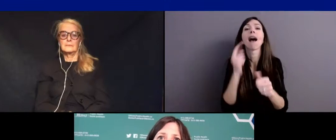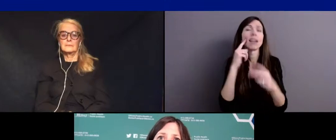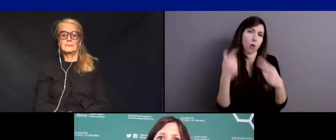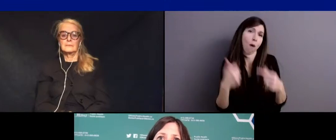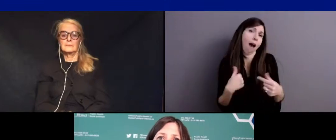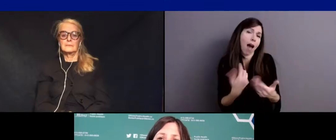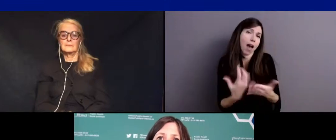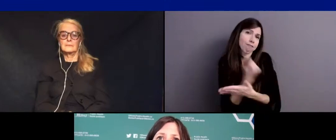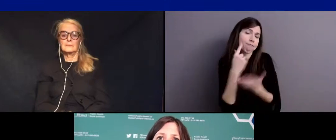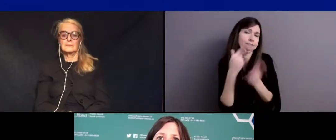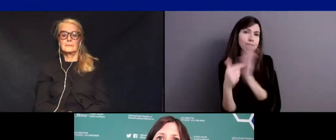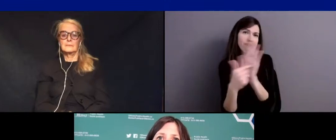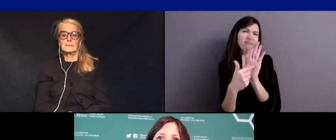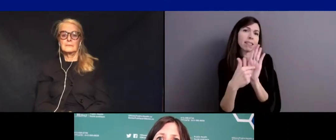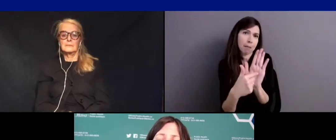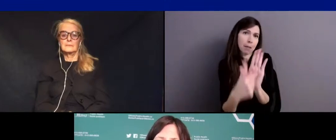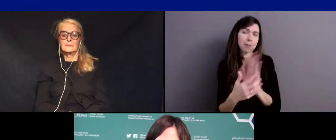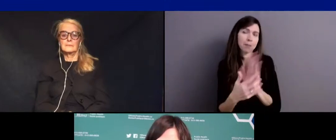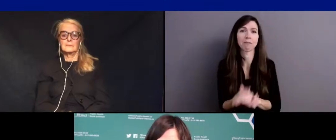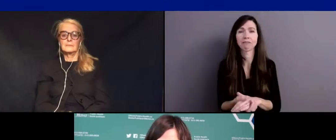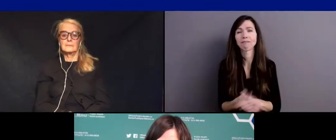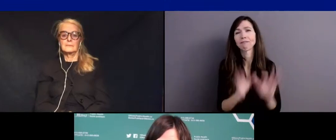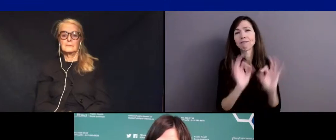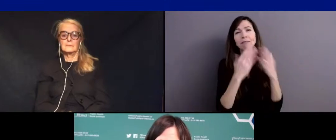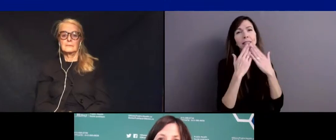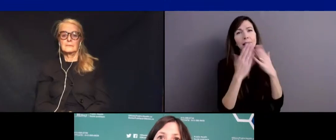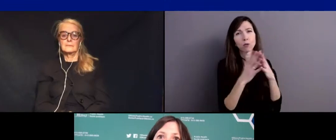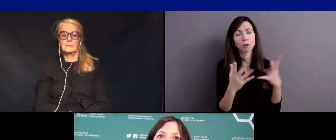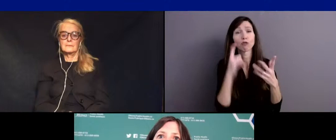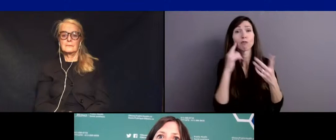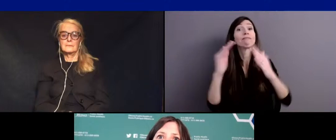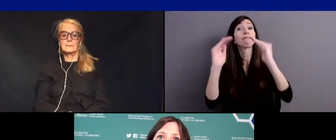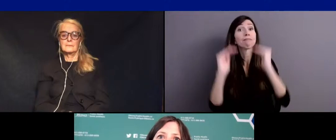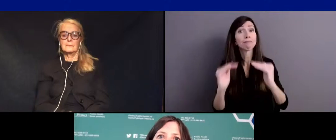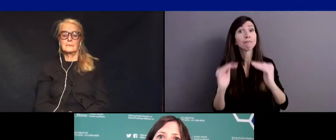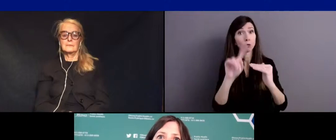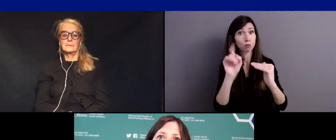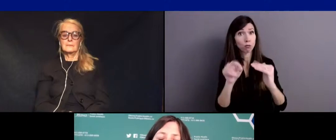Thank you. Our next question will be CBC Ottawa. Joanne Chianello, please go ahead.